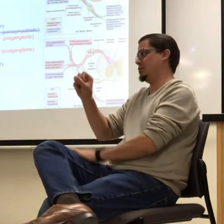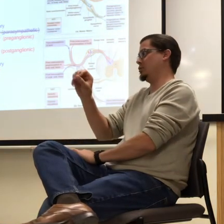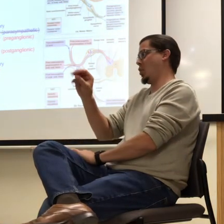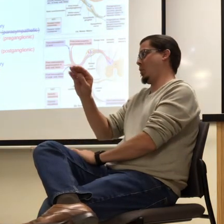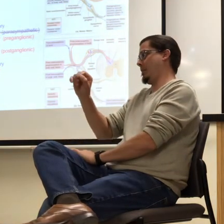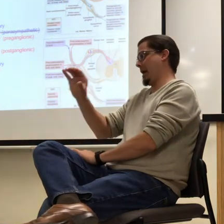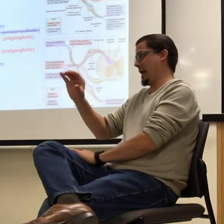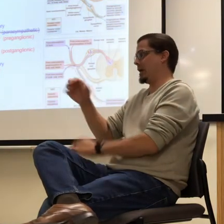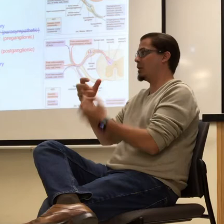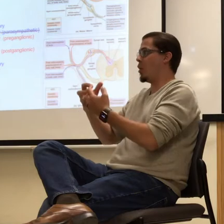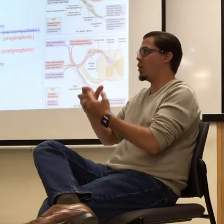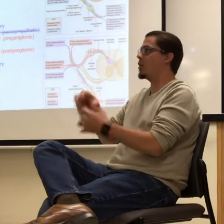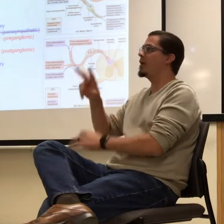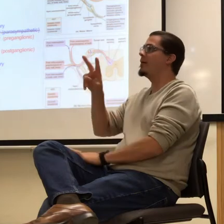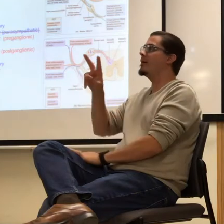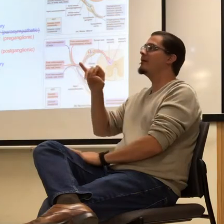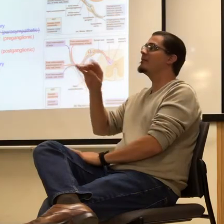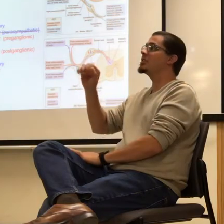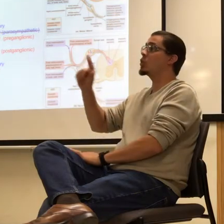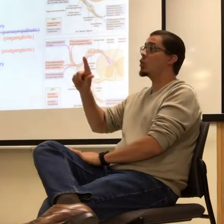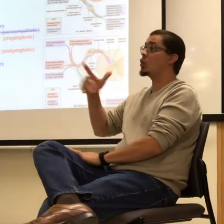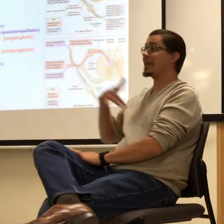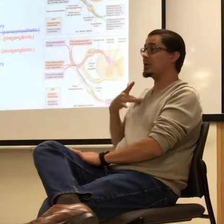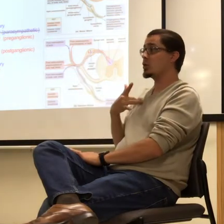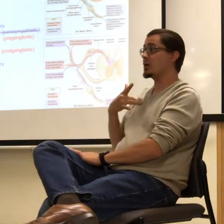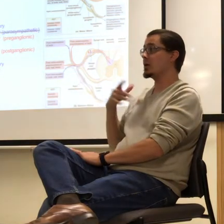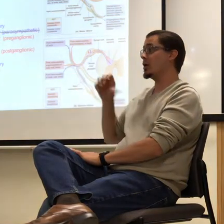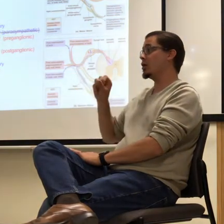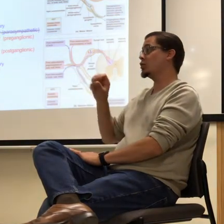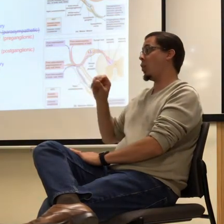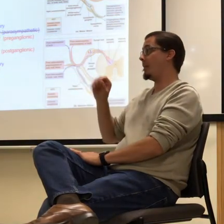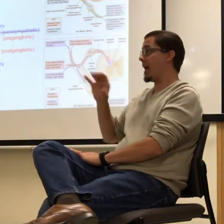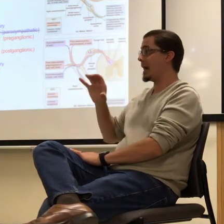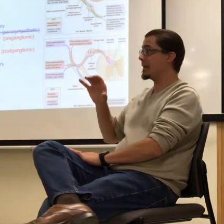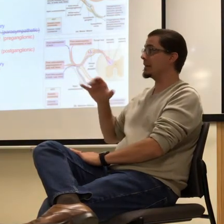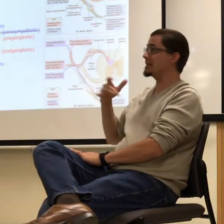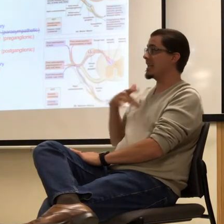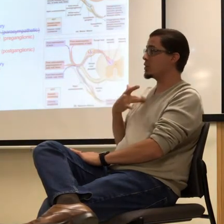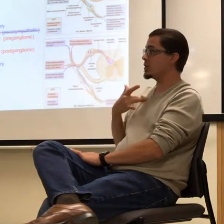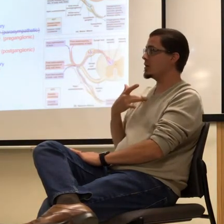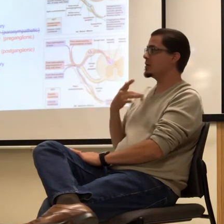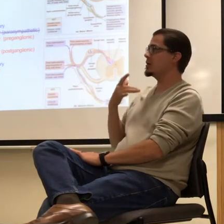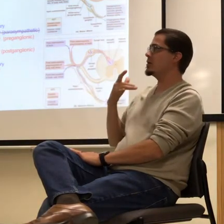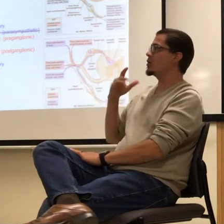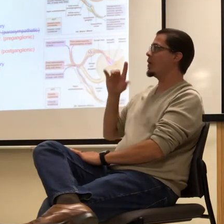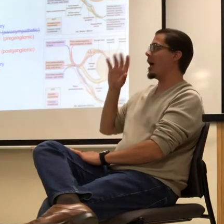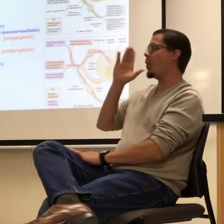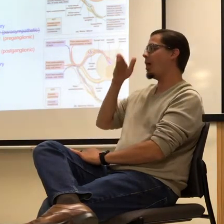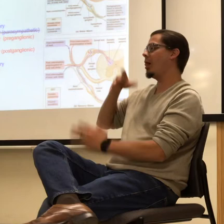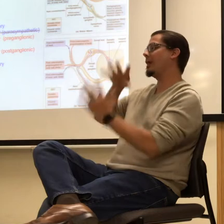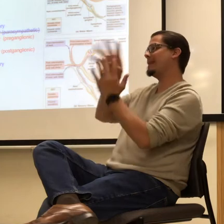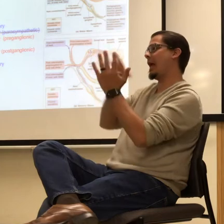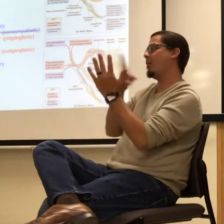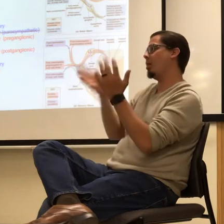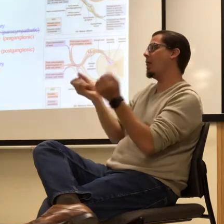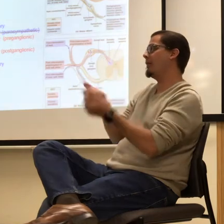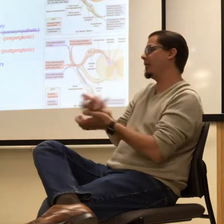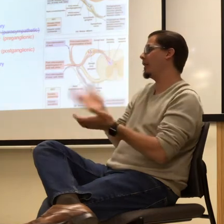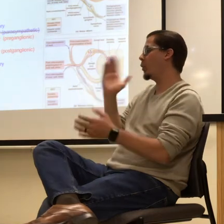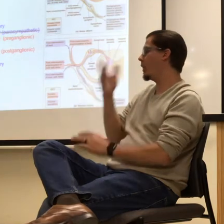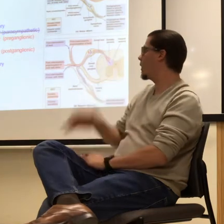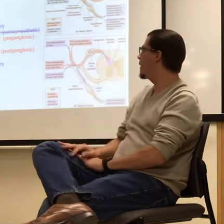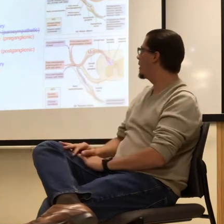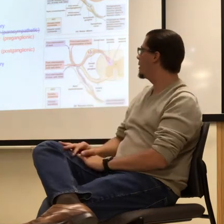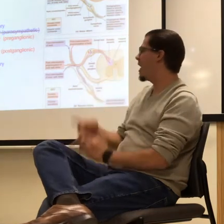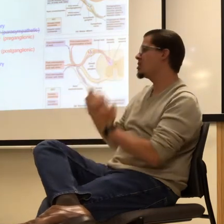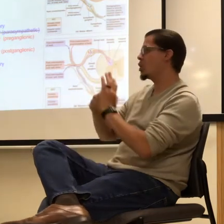if it carries visceral sensory, if it carries somatic sensory. So how to table it out. Let me